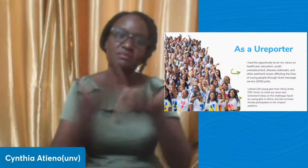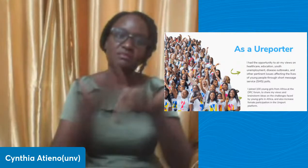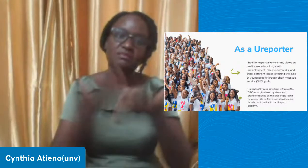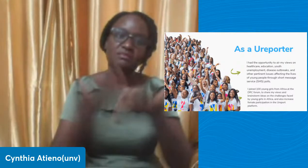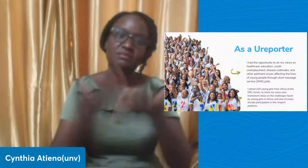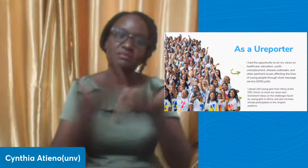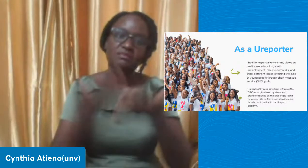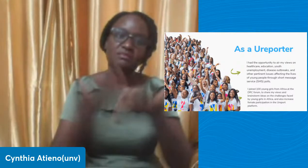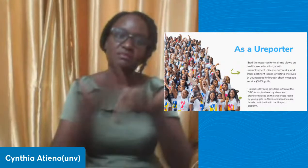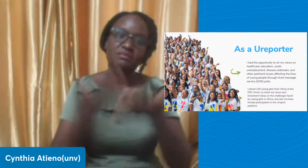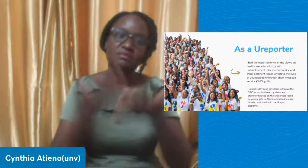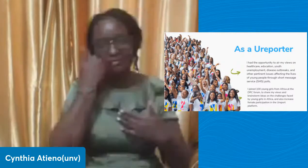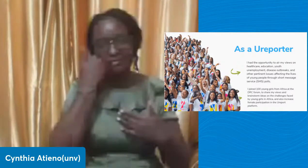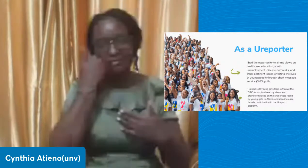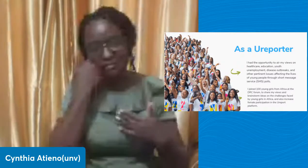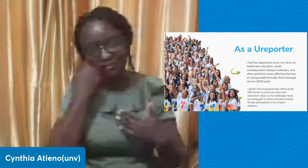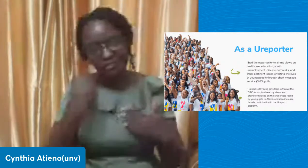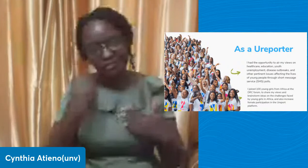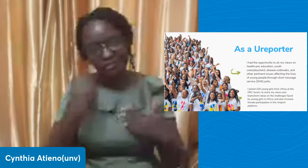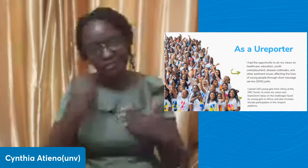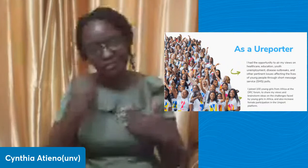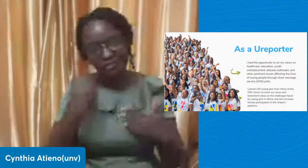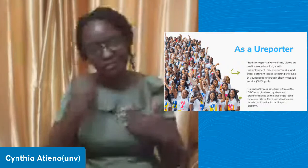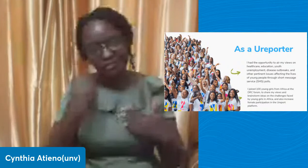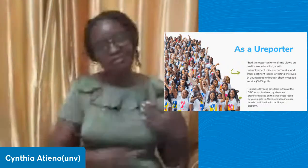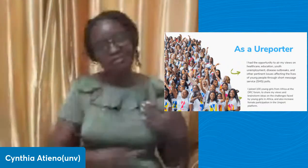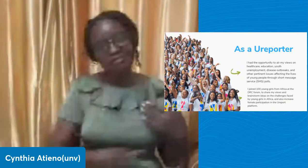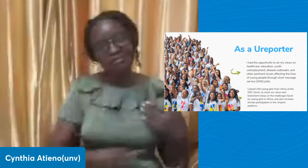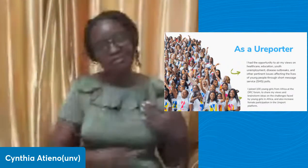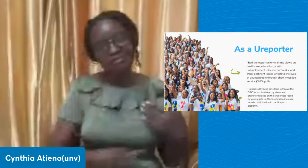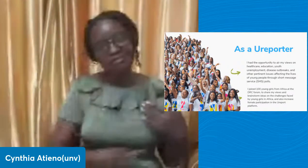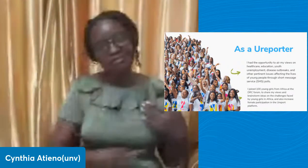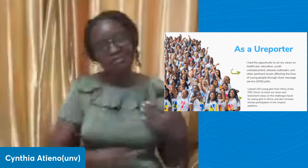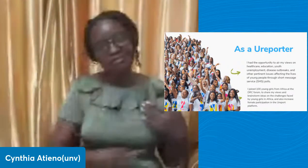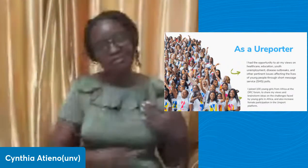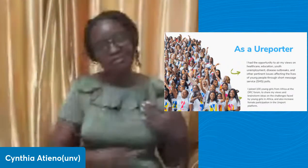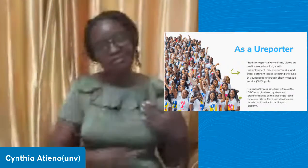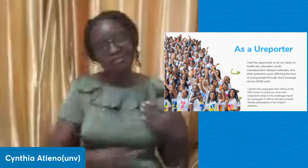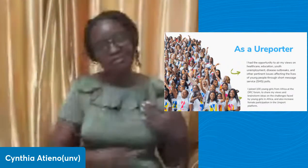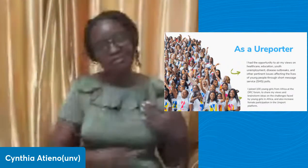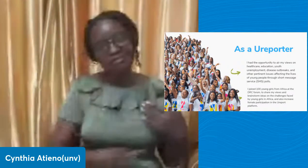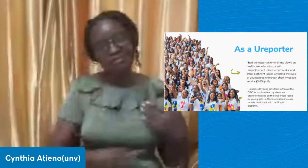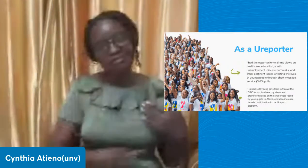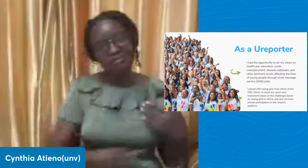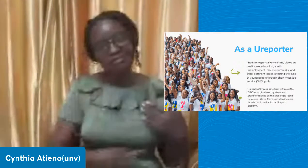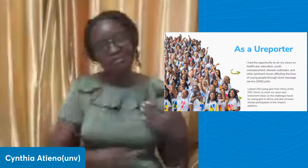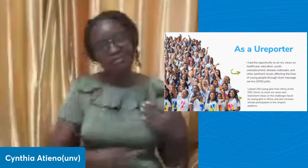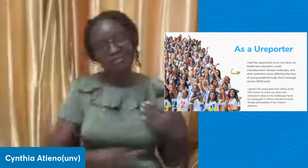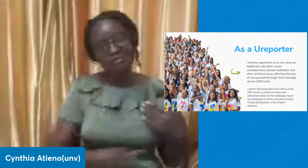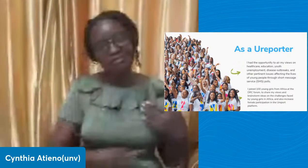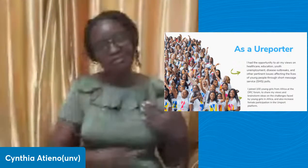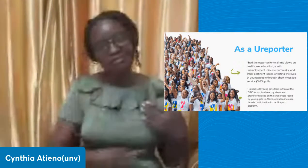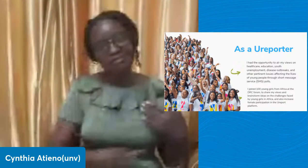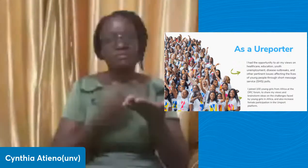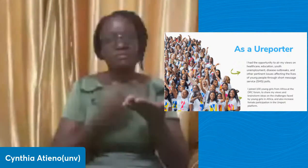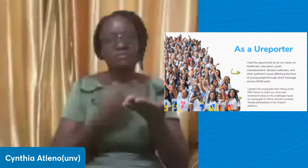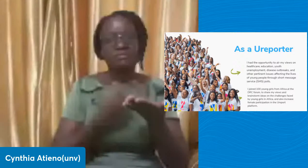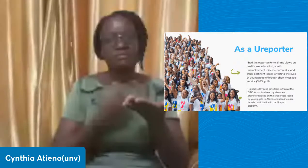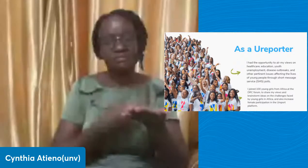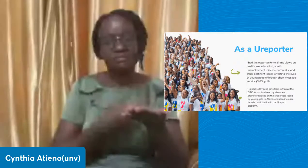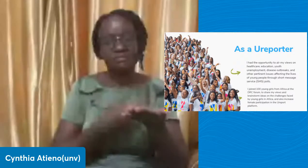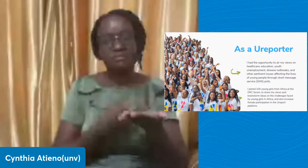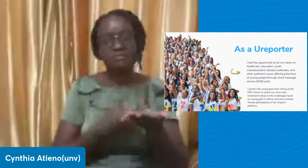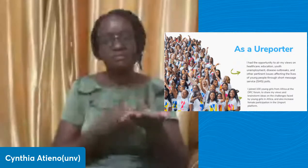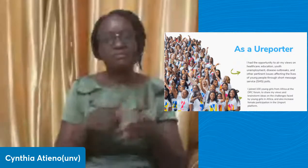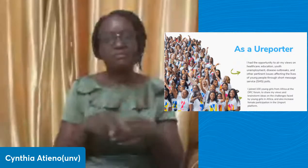outbreaks, and other pertinent issues affecting the lives of young people through the short message service polls, which